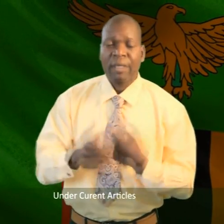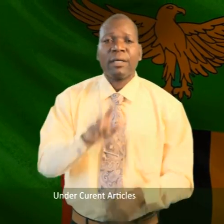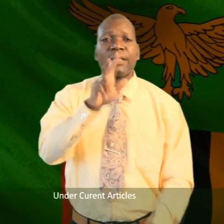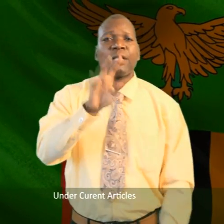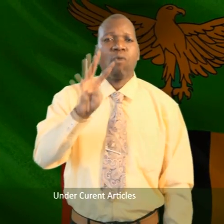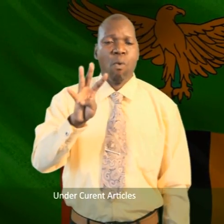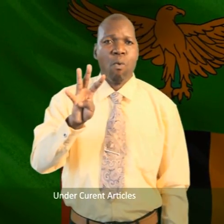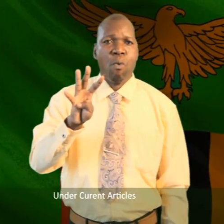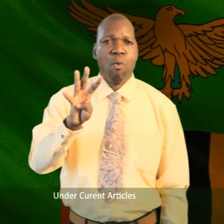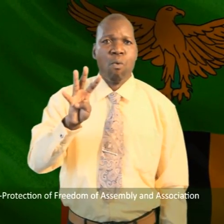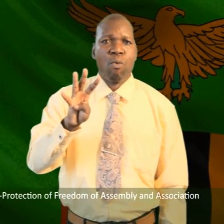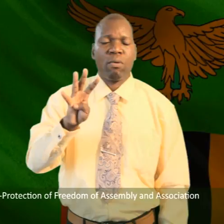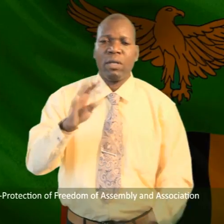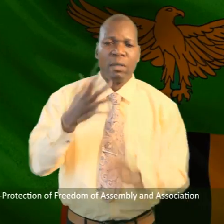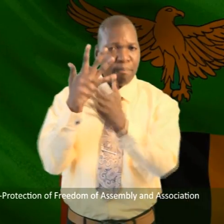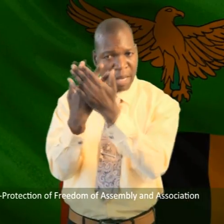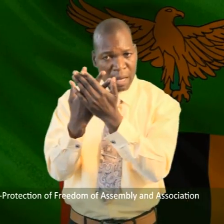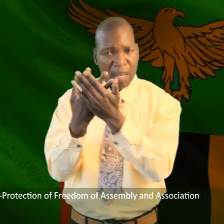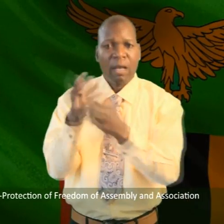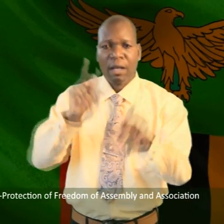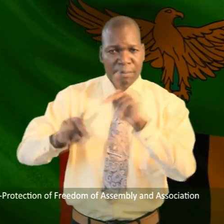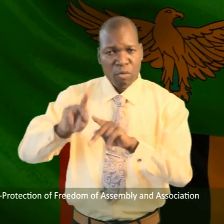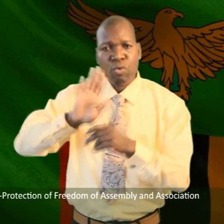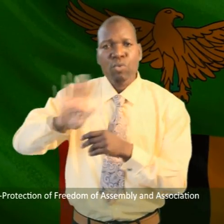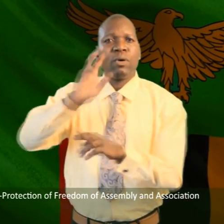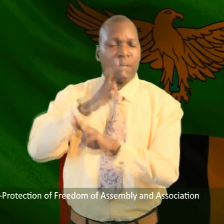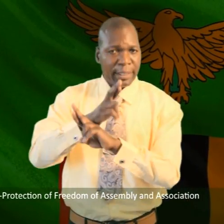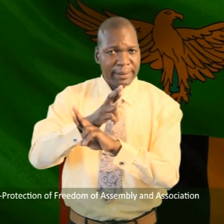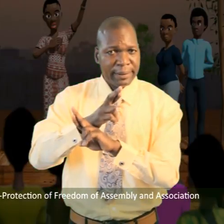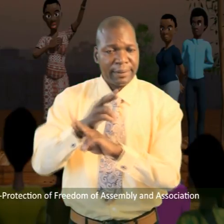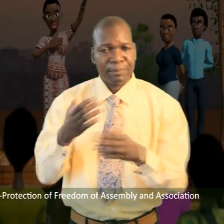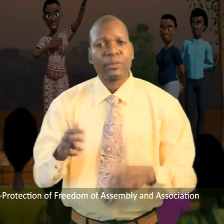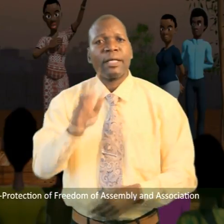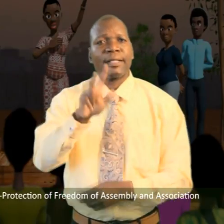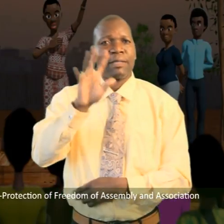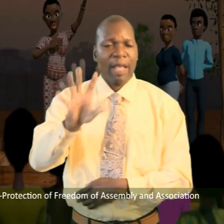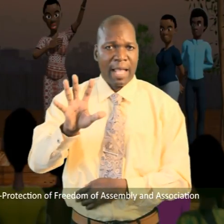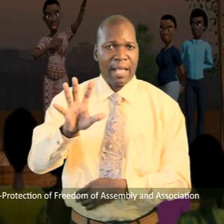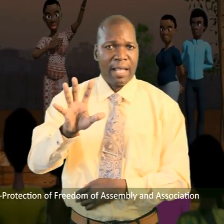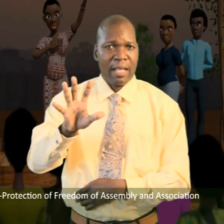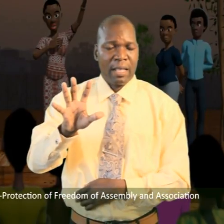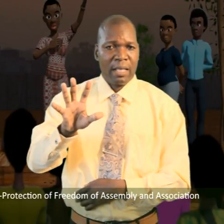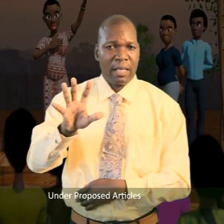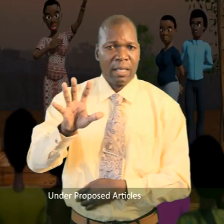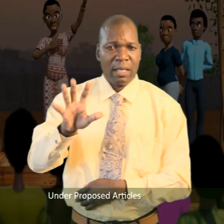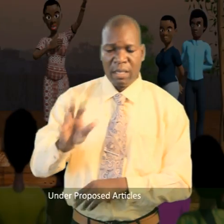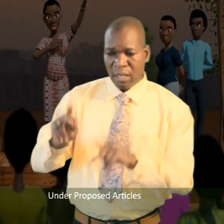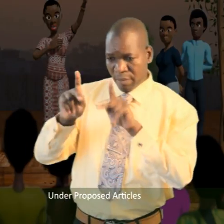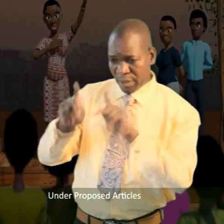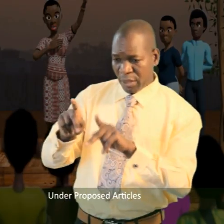articles, 21, protection of freedom of assembly and association. Under proposed